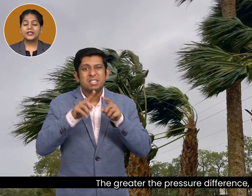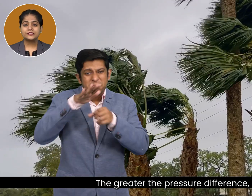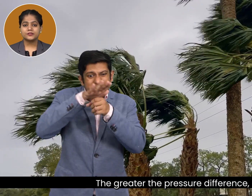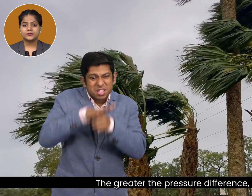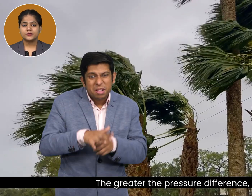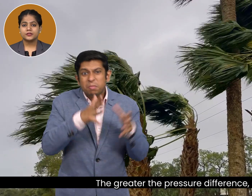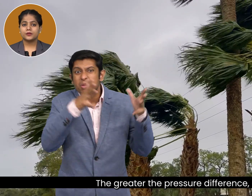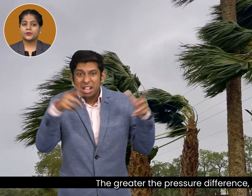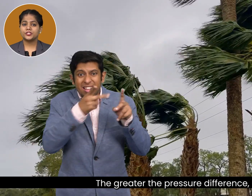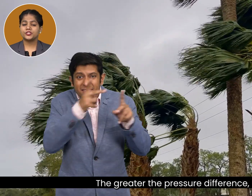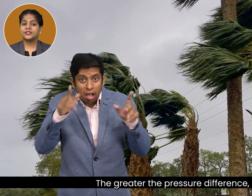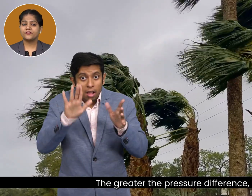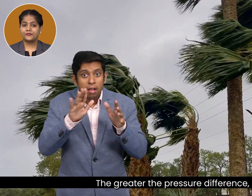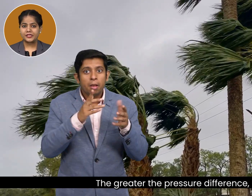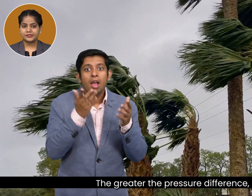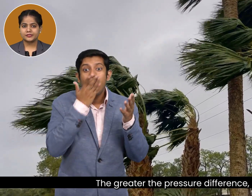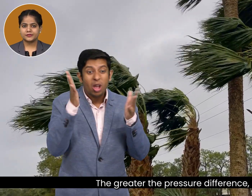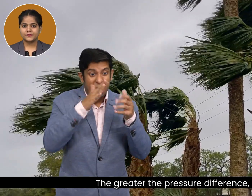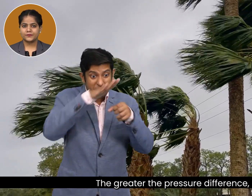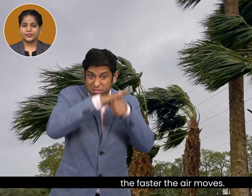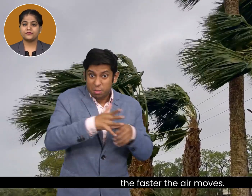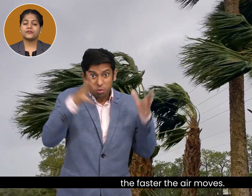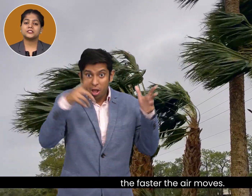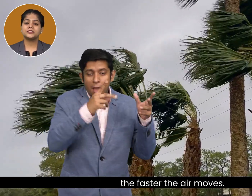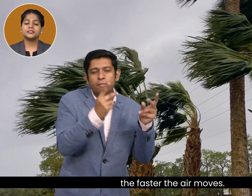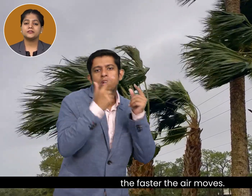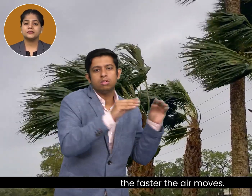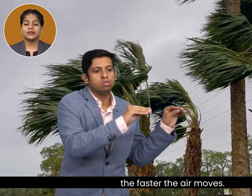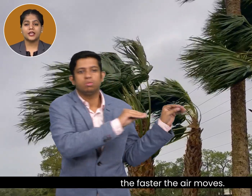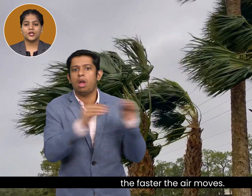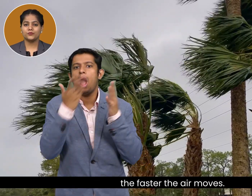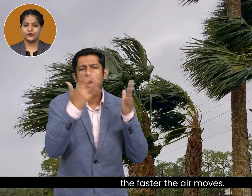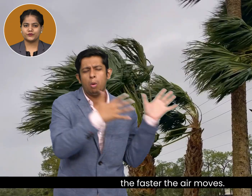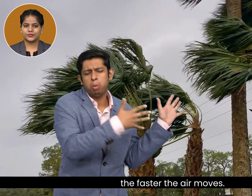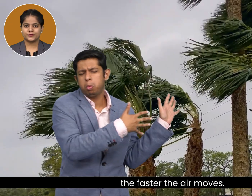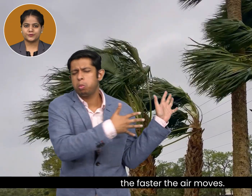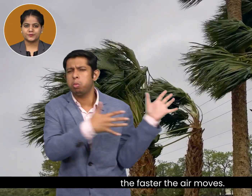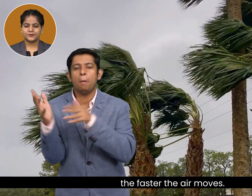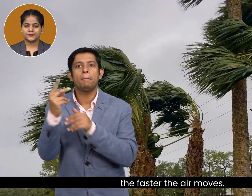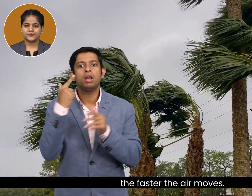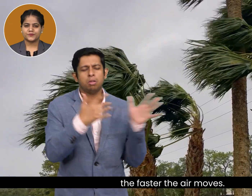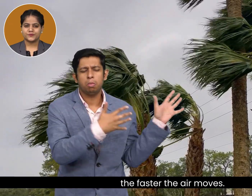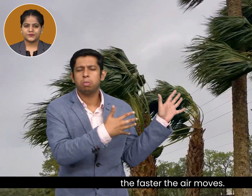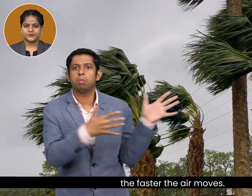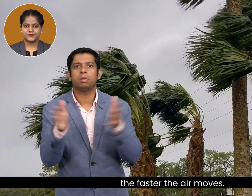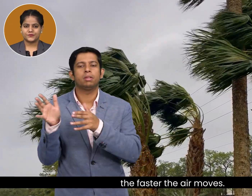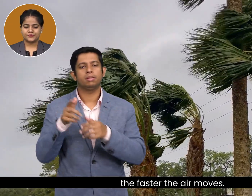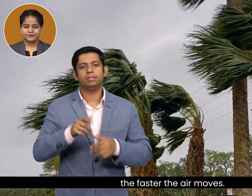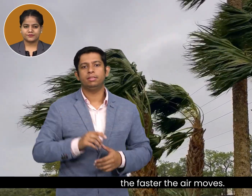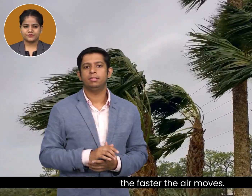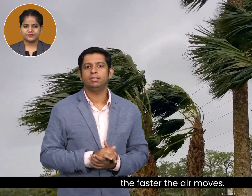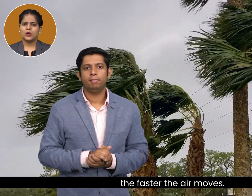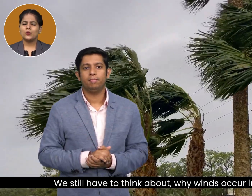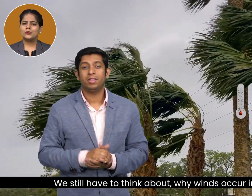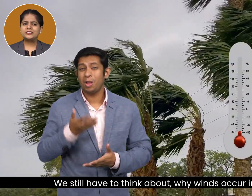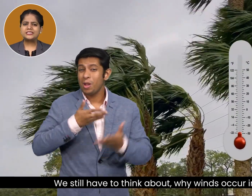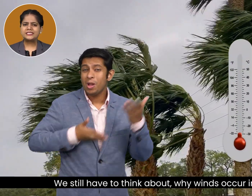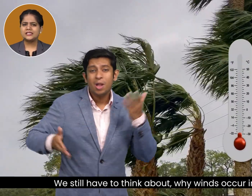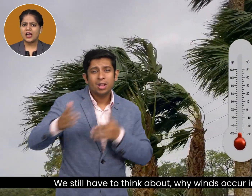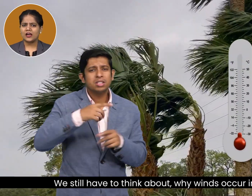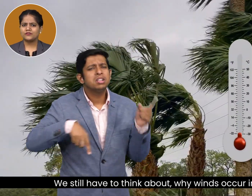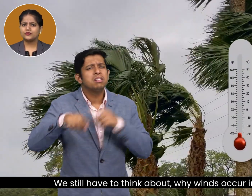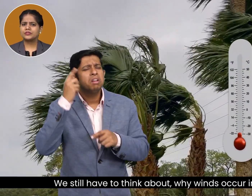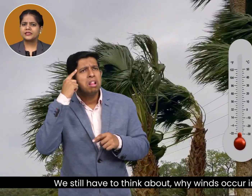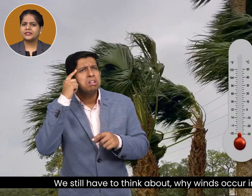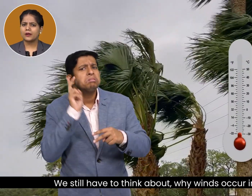The greater the pressure difference, the faster the air moves. we